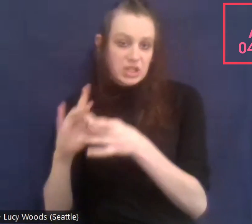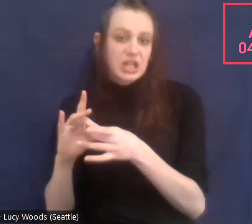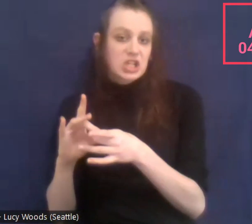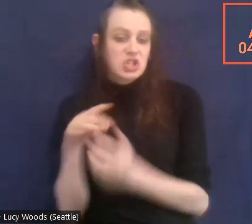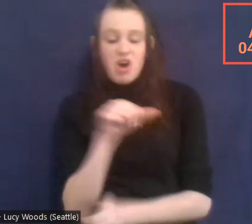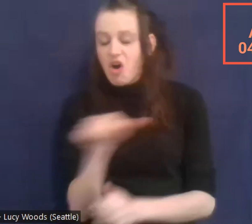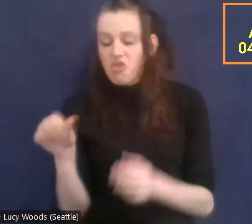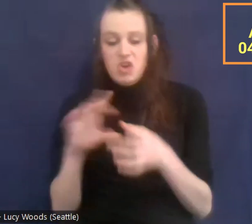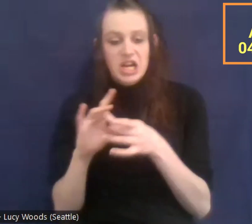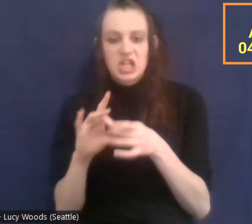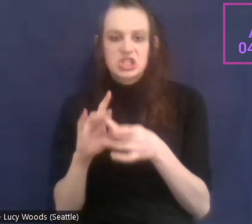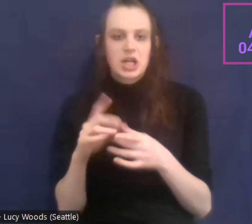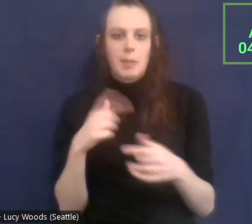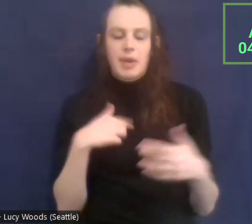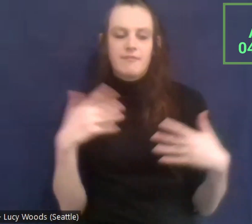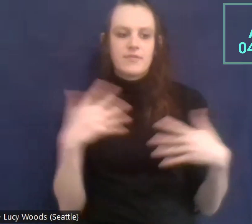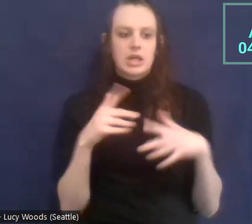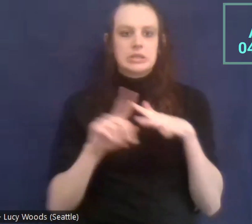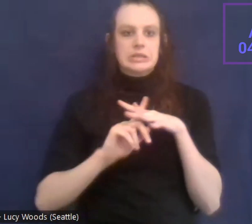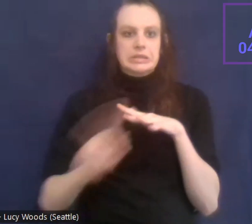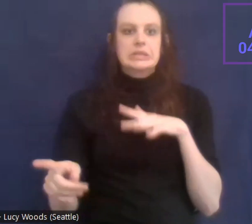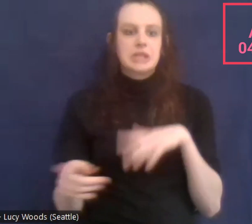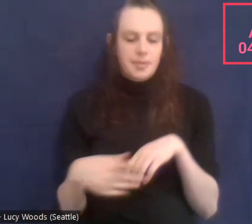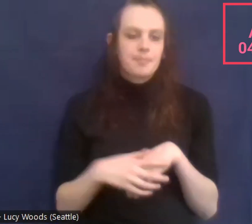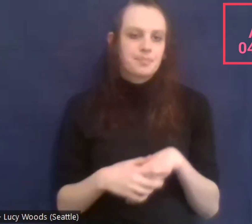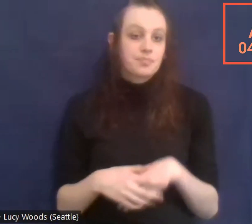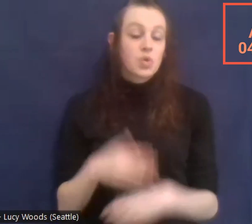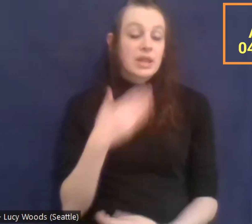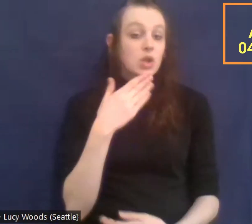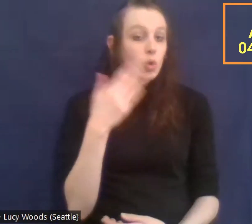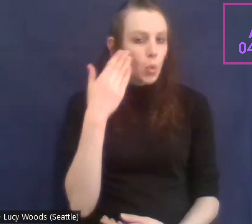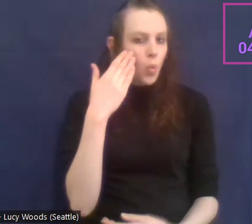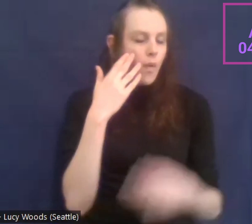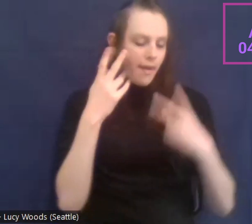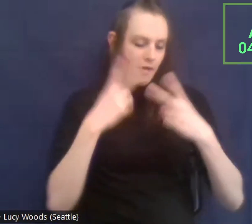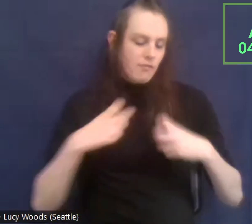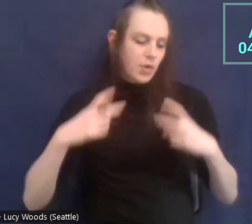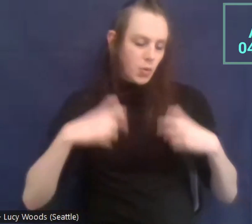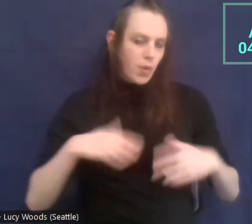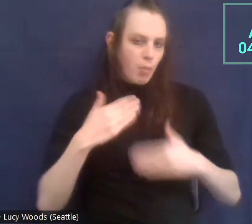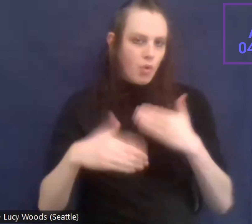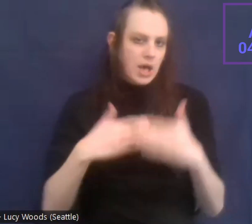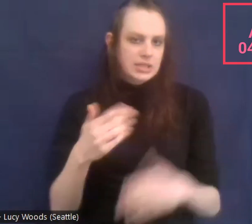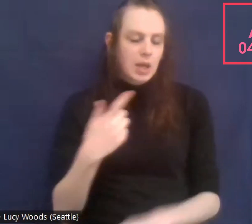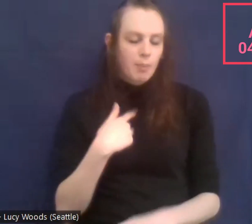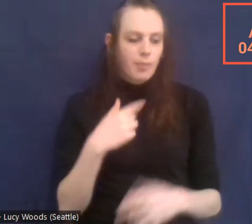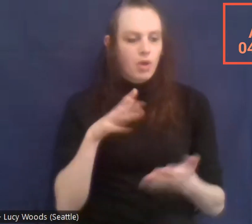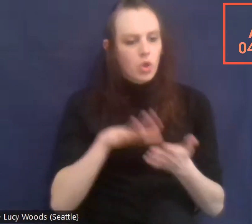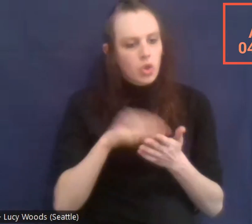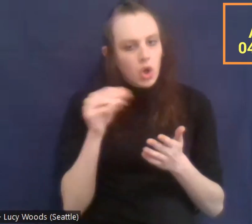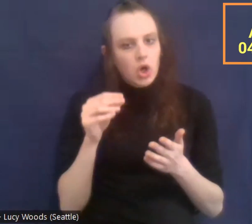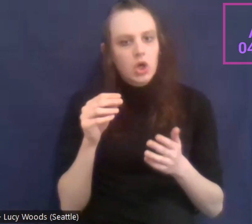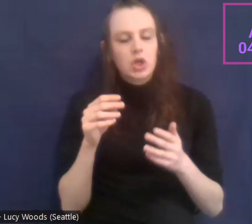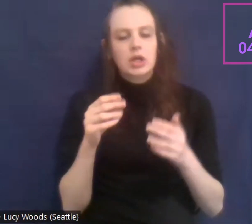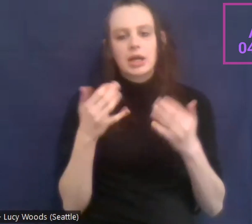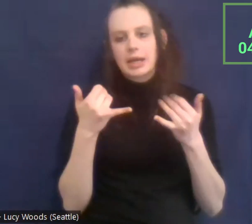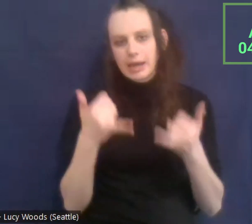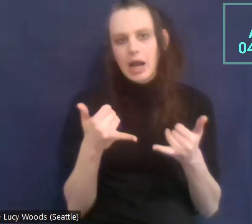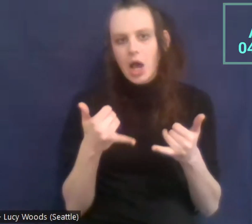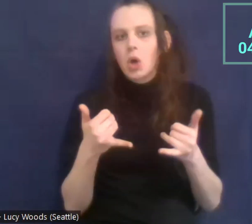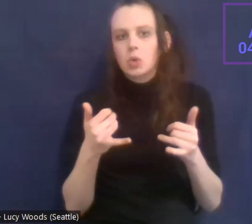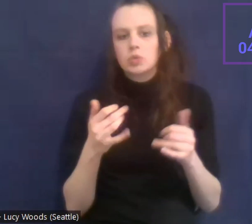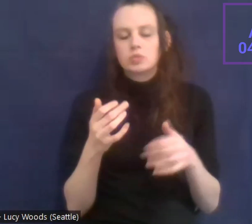weird. Thanks to the inventory process, I was able to uncover that and start looking at that and seek professional help too.